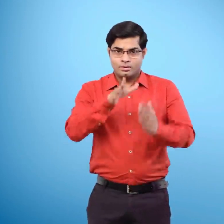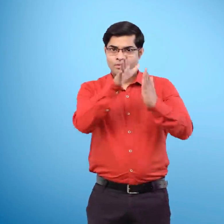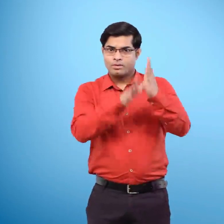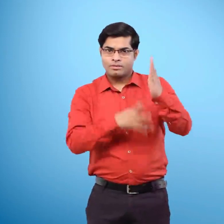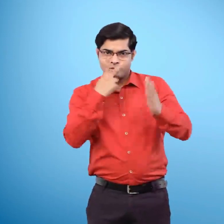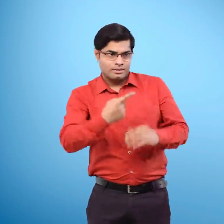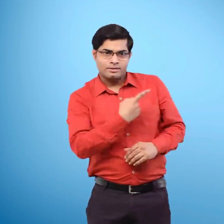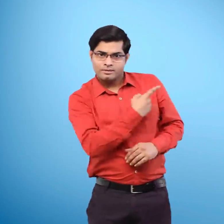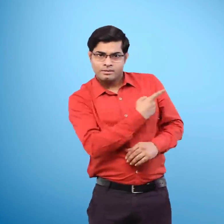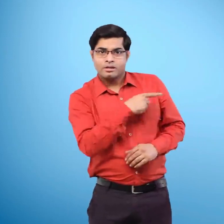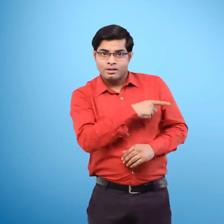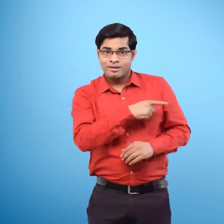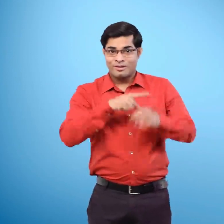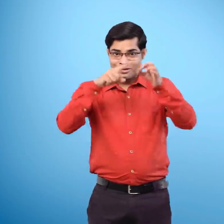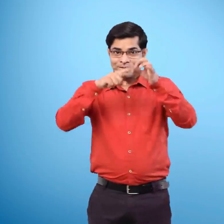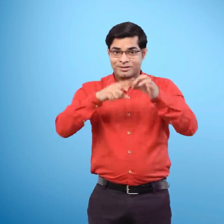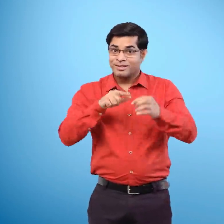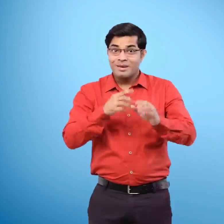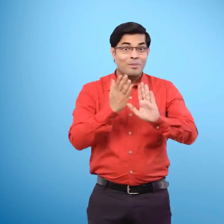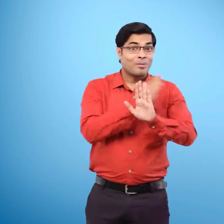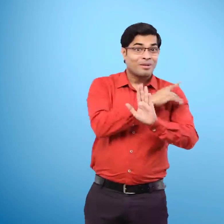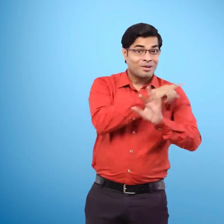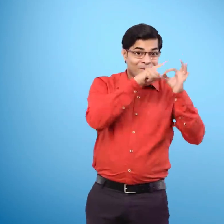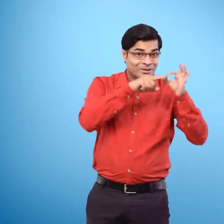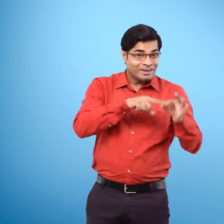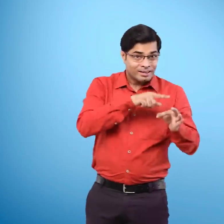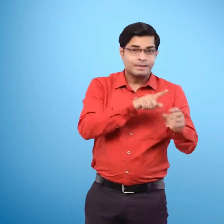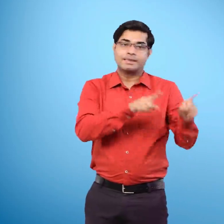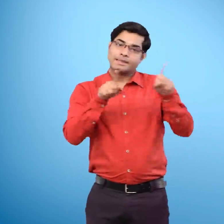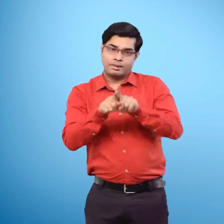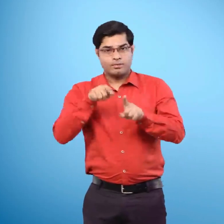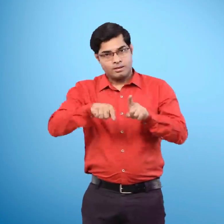This page has questions continued from the previous page.